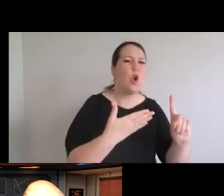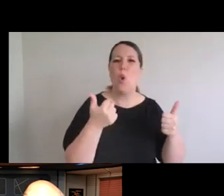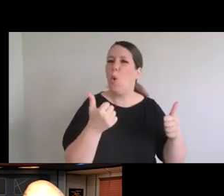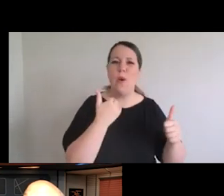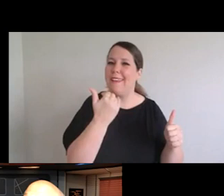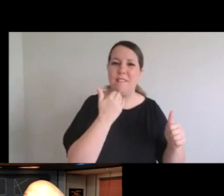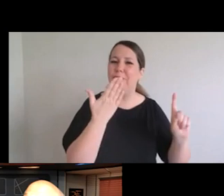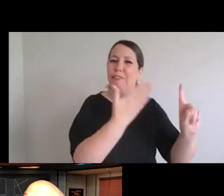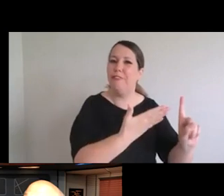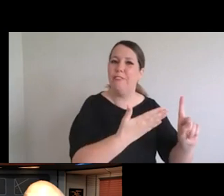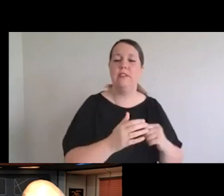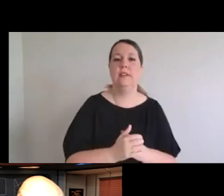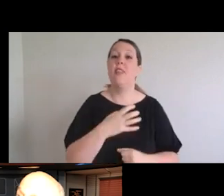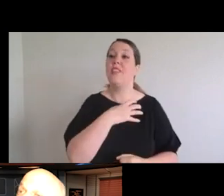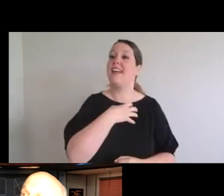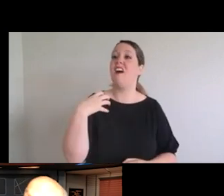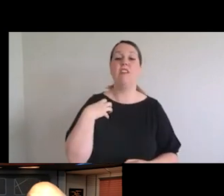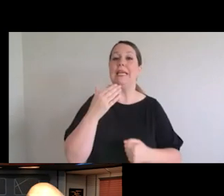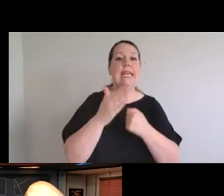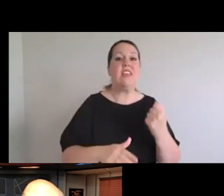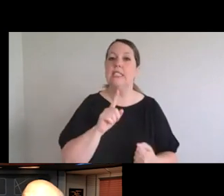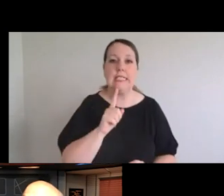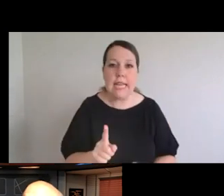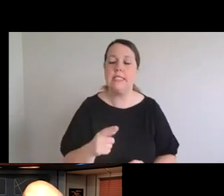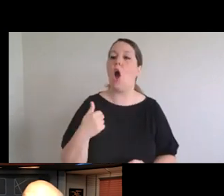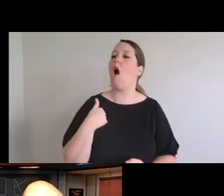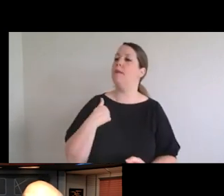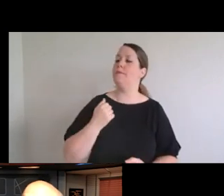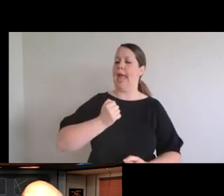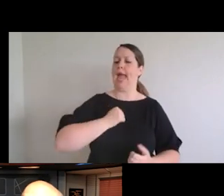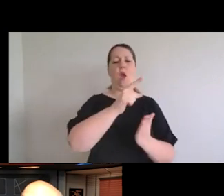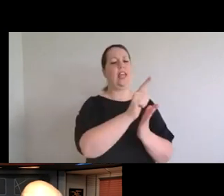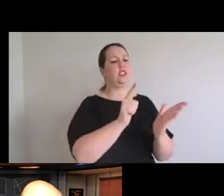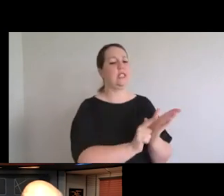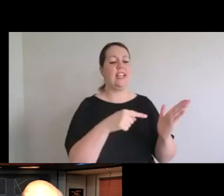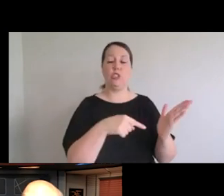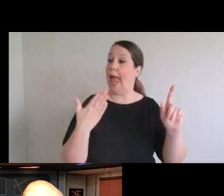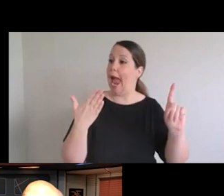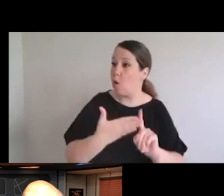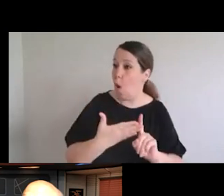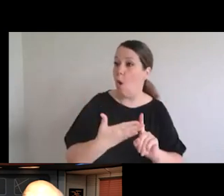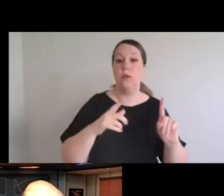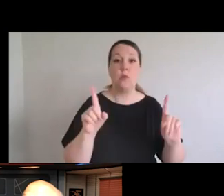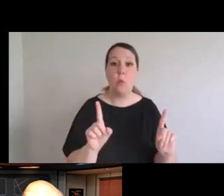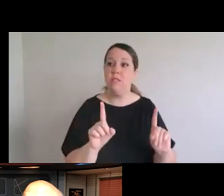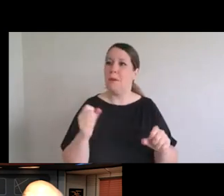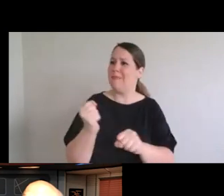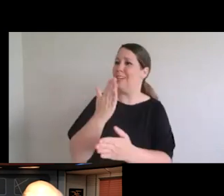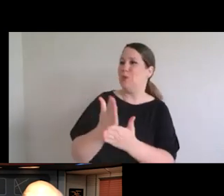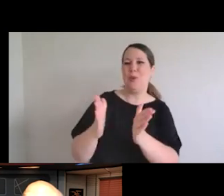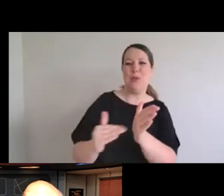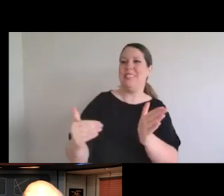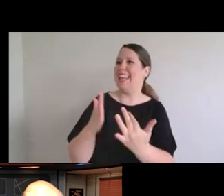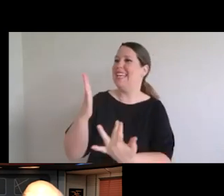say that the goal of the government strategy and its legislation will be to make New Zealand